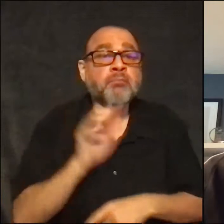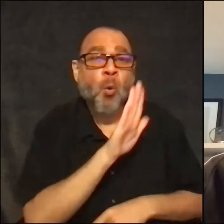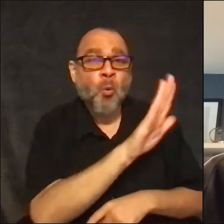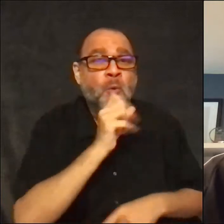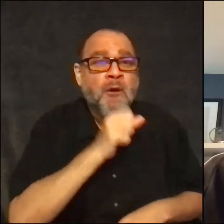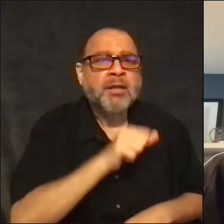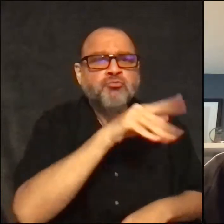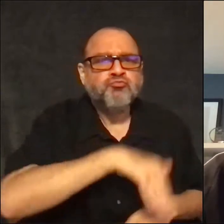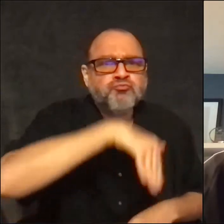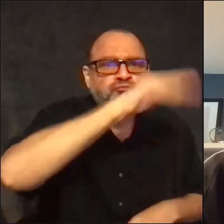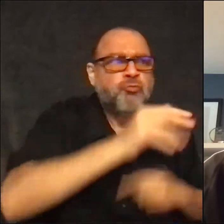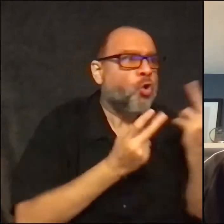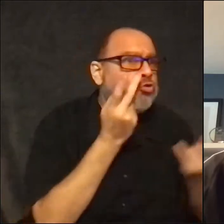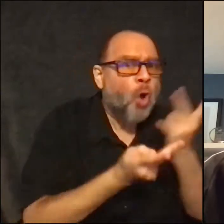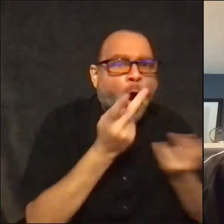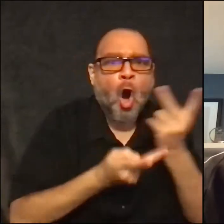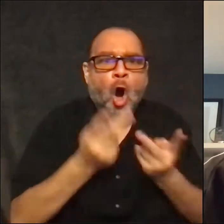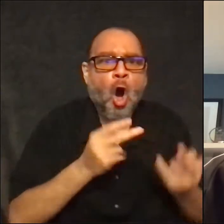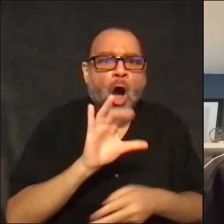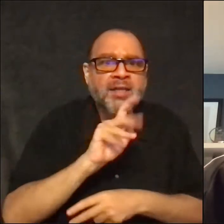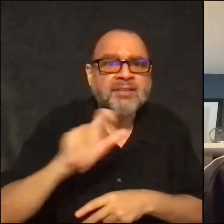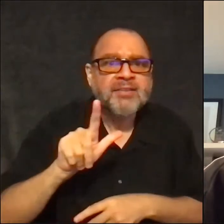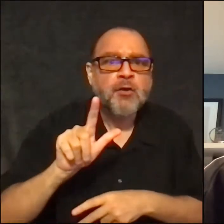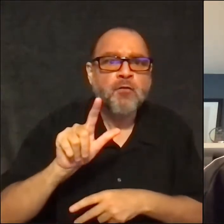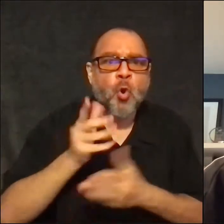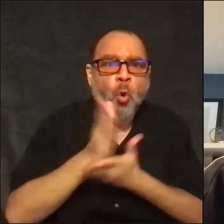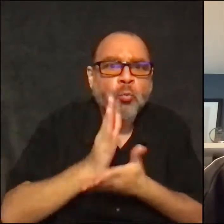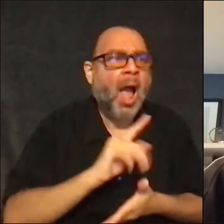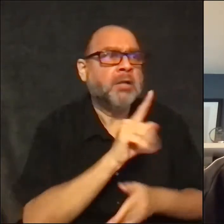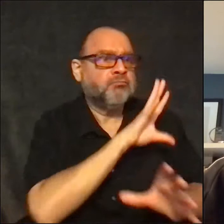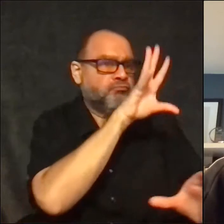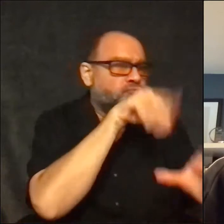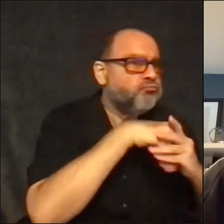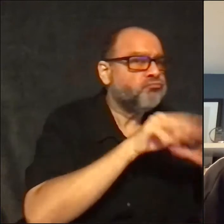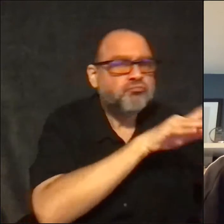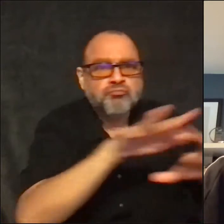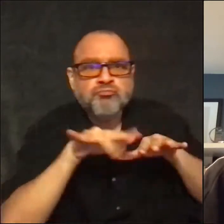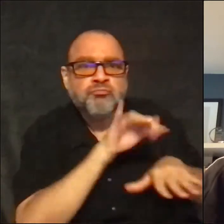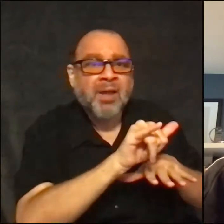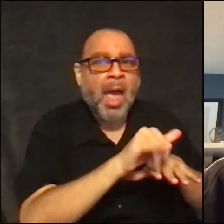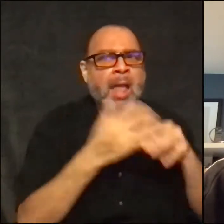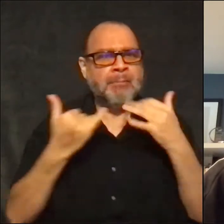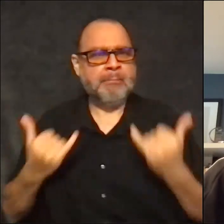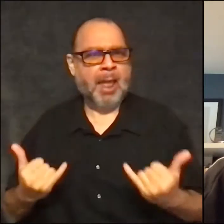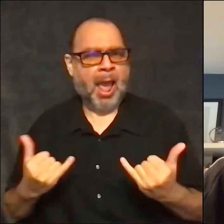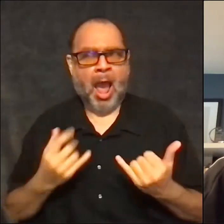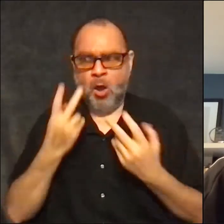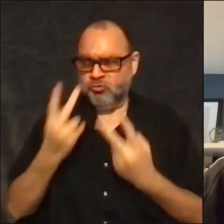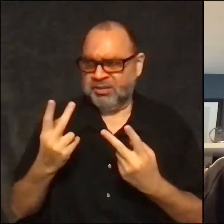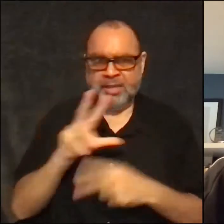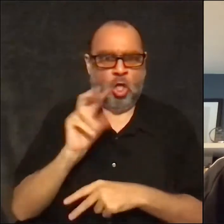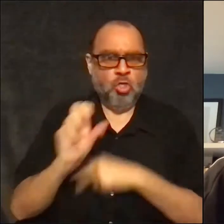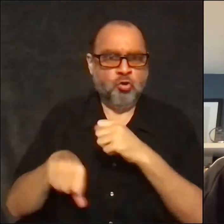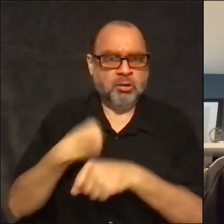that, worked in places of power in corporate America during all the other diversity, equity, inclusion movements of the last 30 years